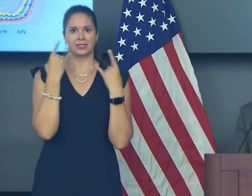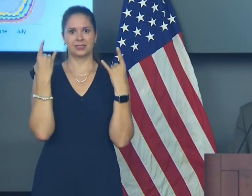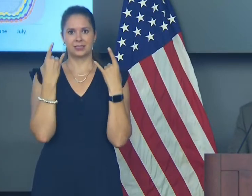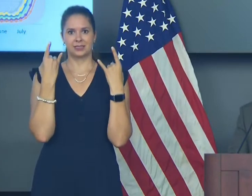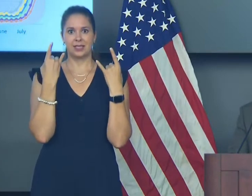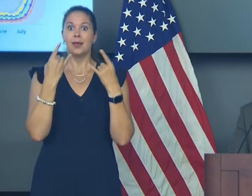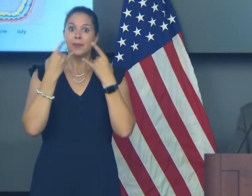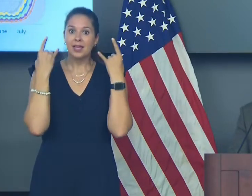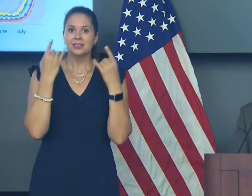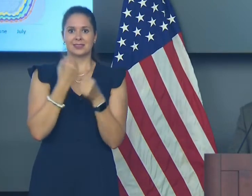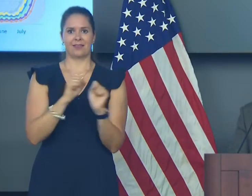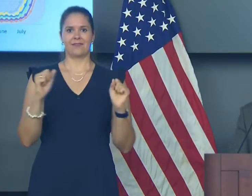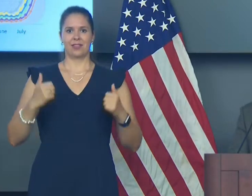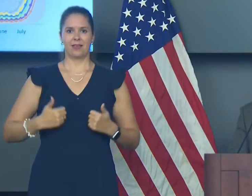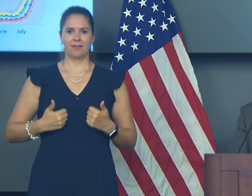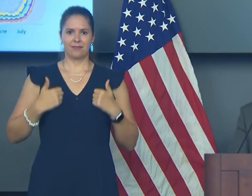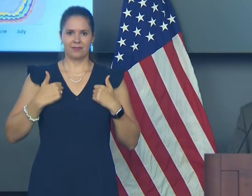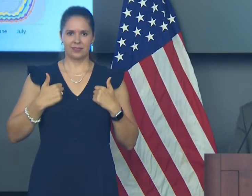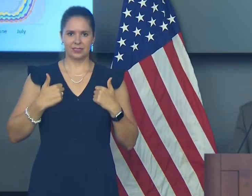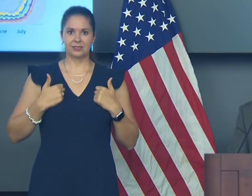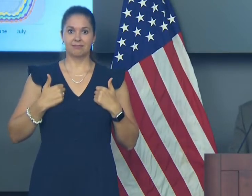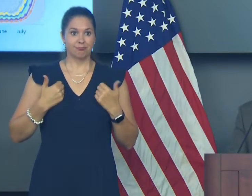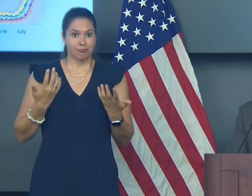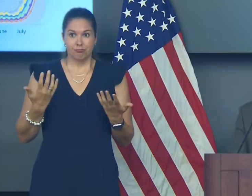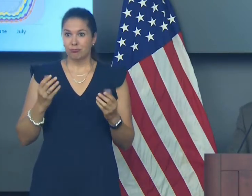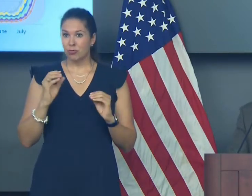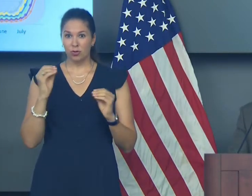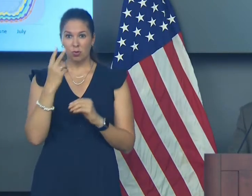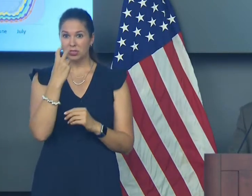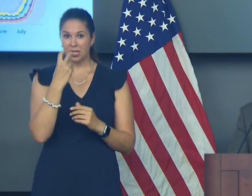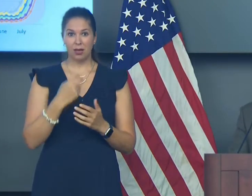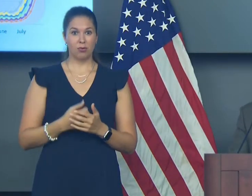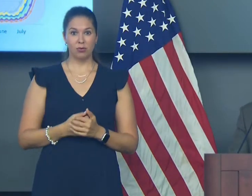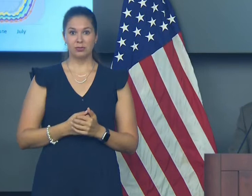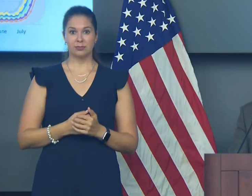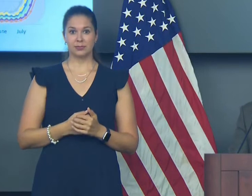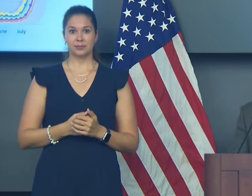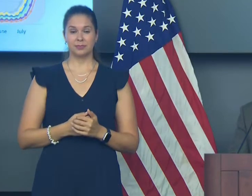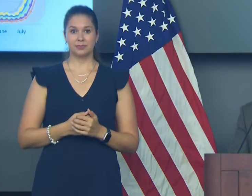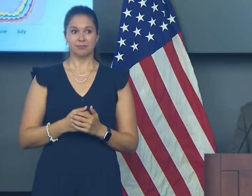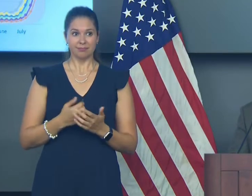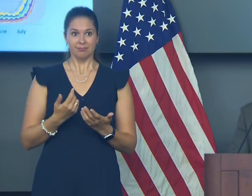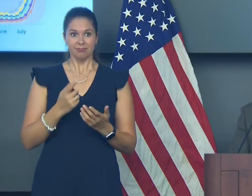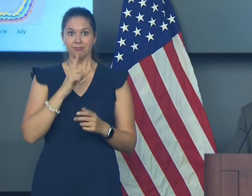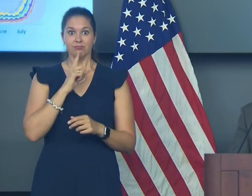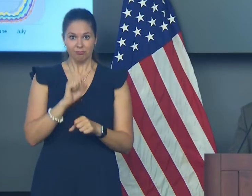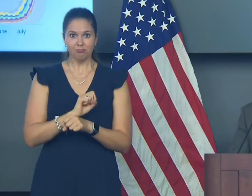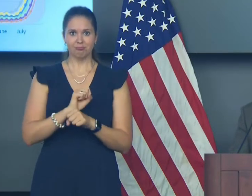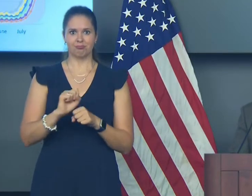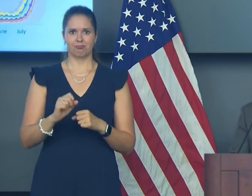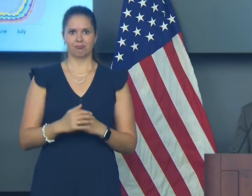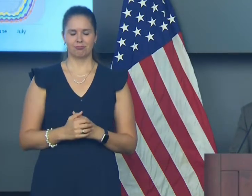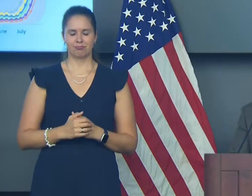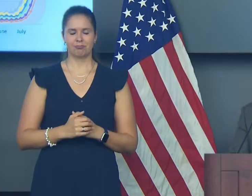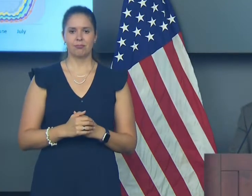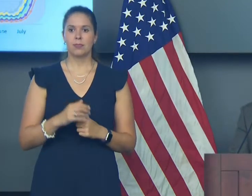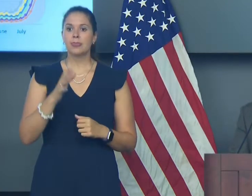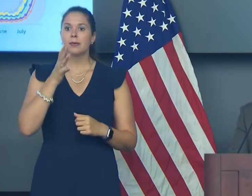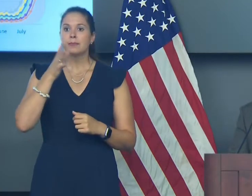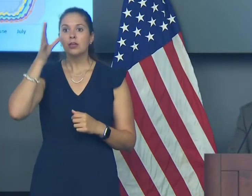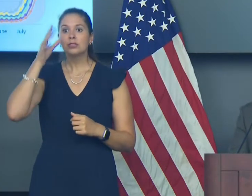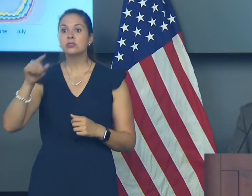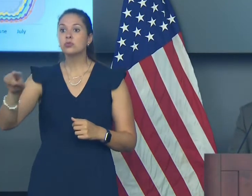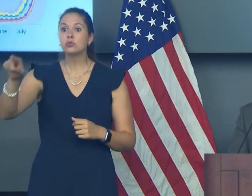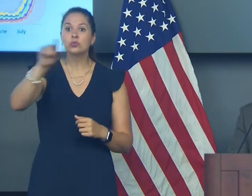Masks save lives. There is no doubt about that. They absolutely do. For parents